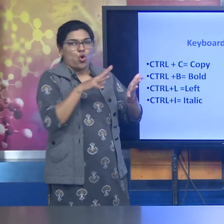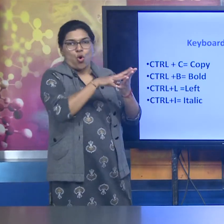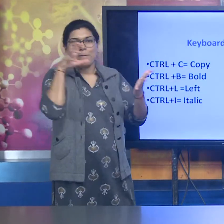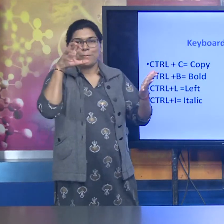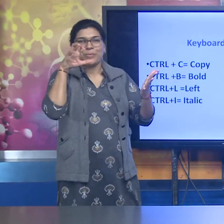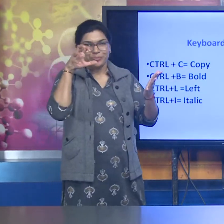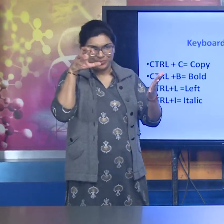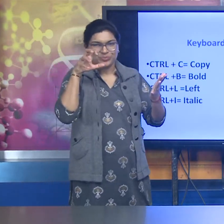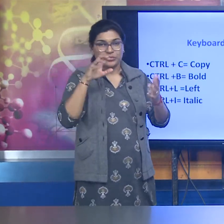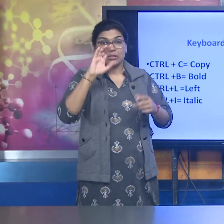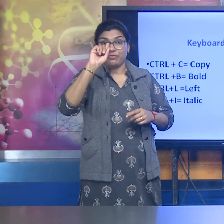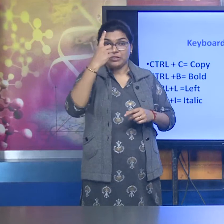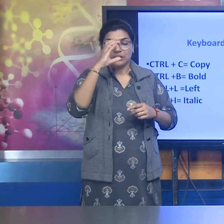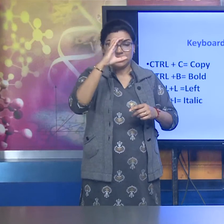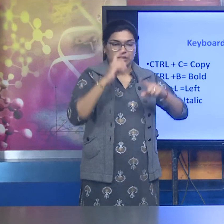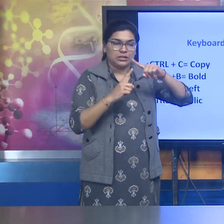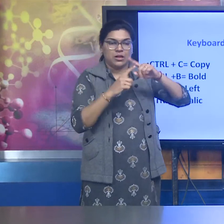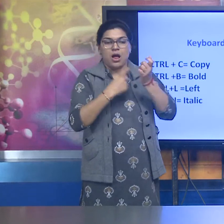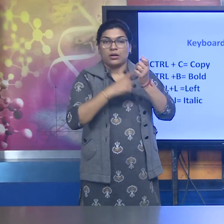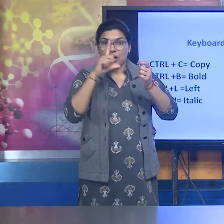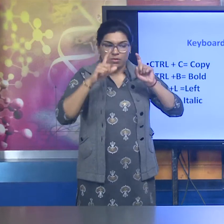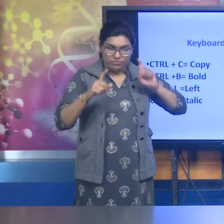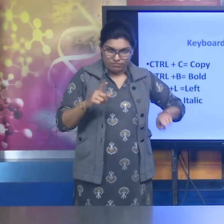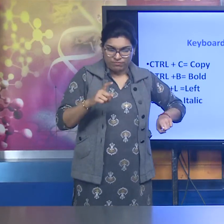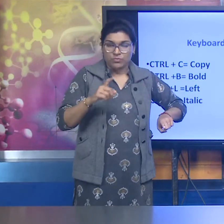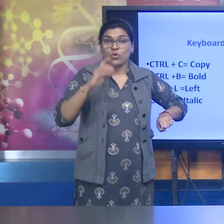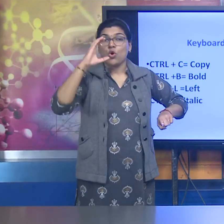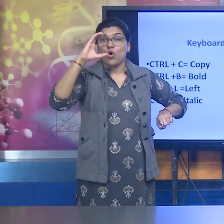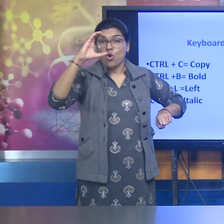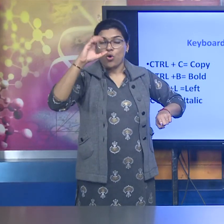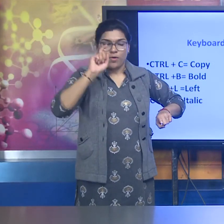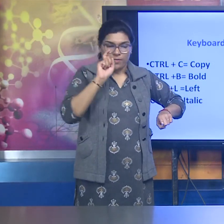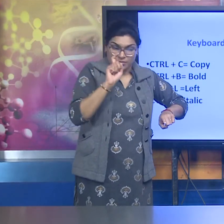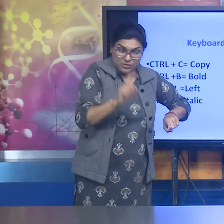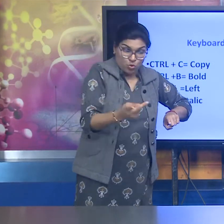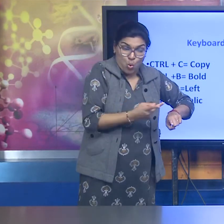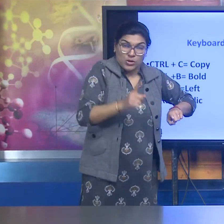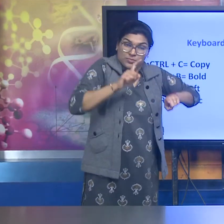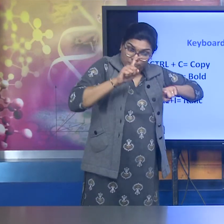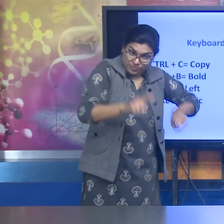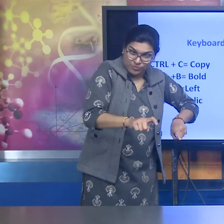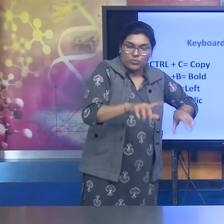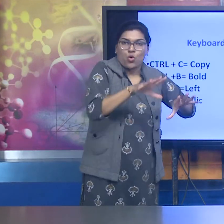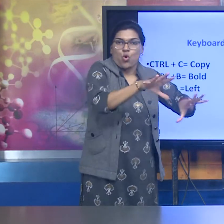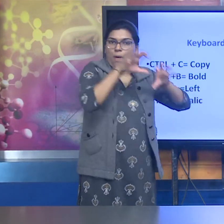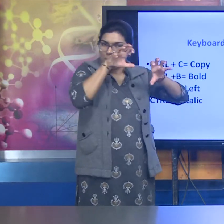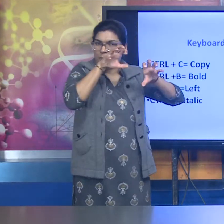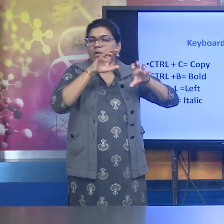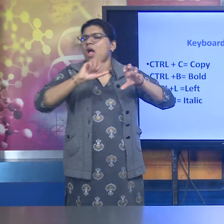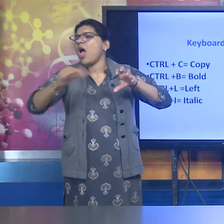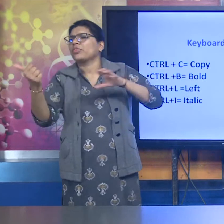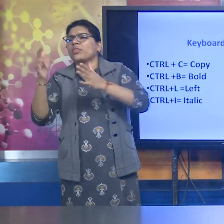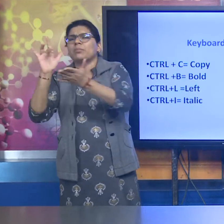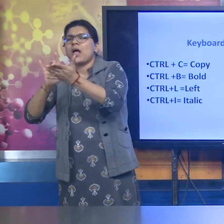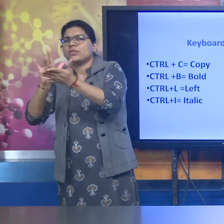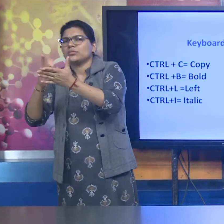The first one is Control plus C